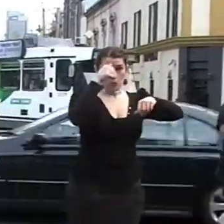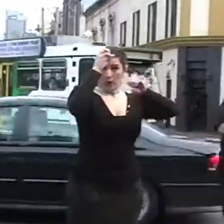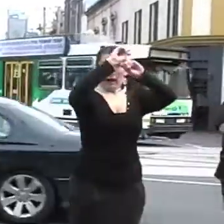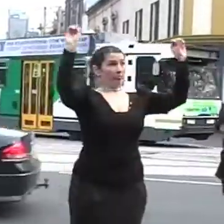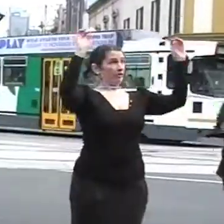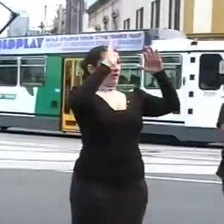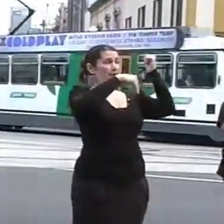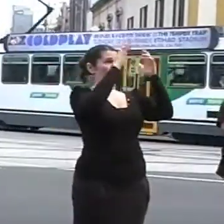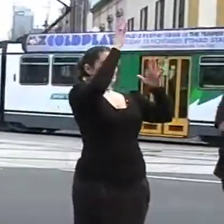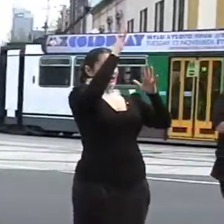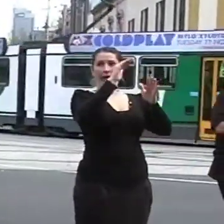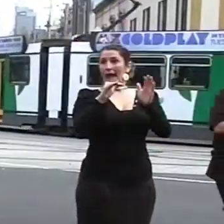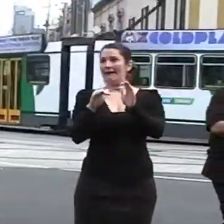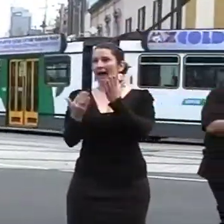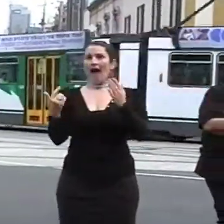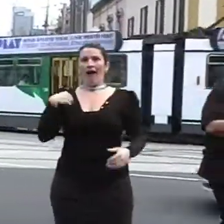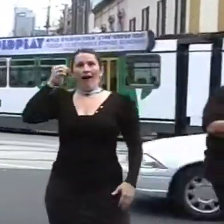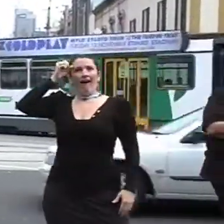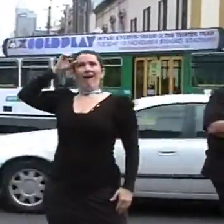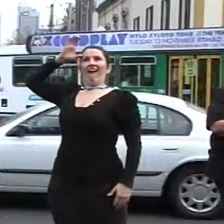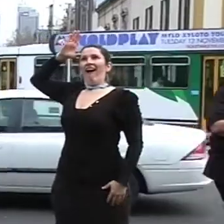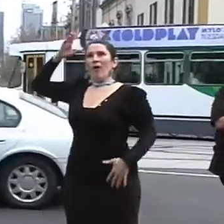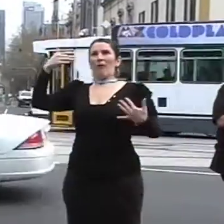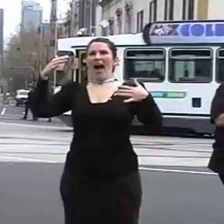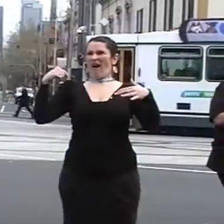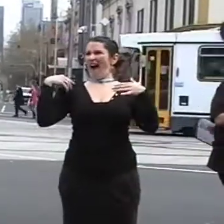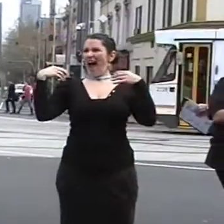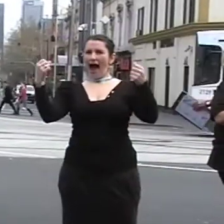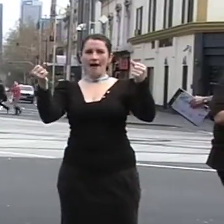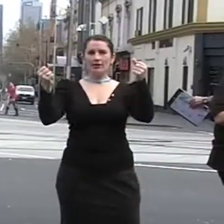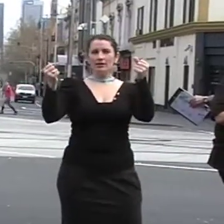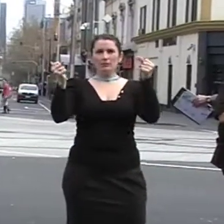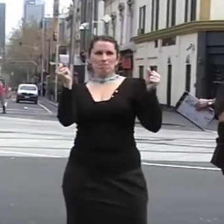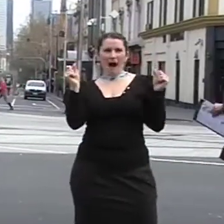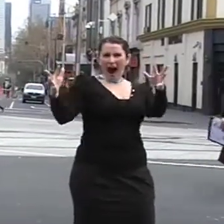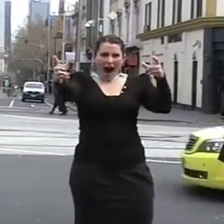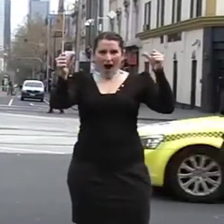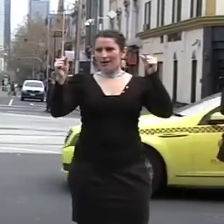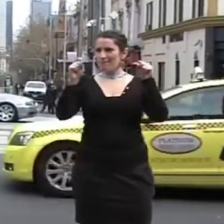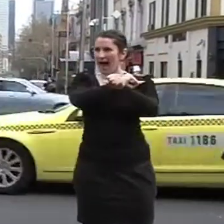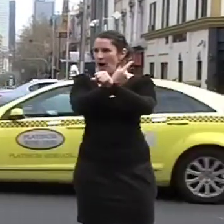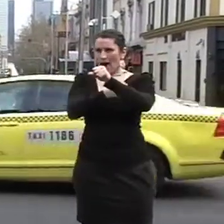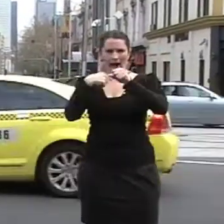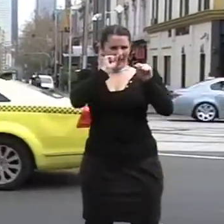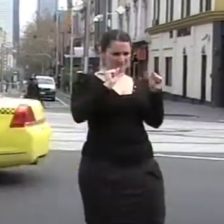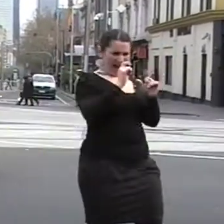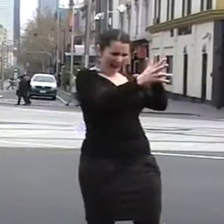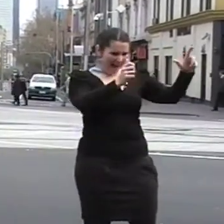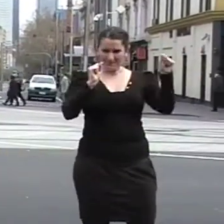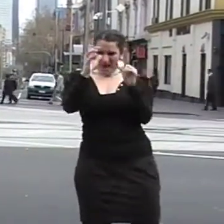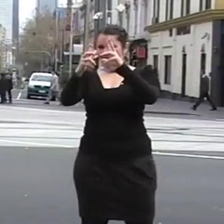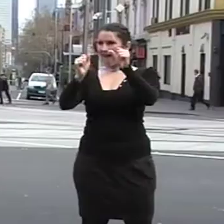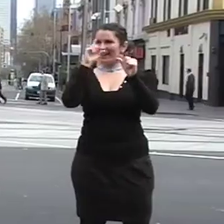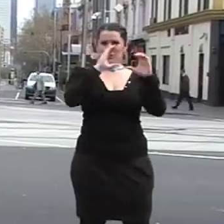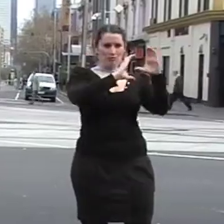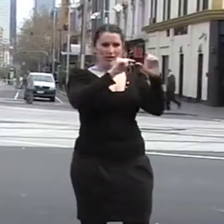I have a superpower. I have the superpower to communicate with a portion of the Melbourne community that not